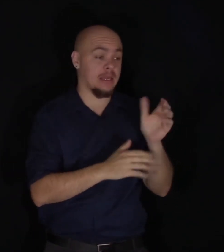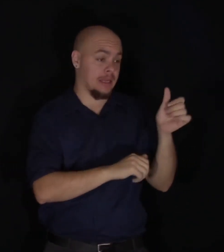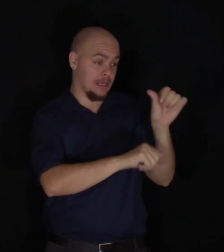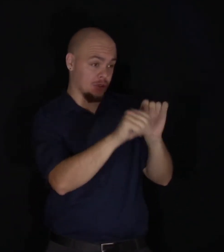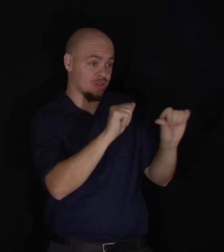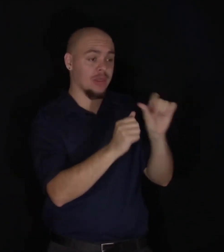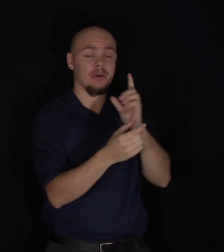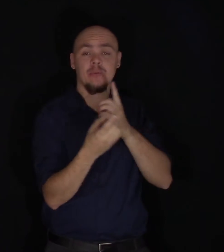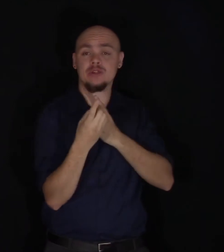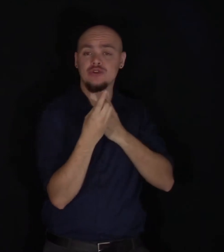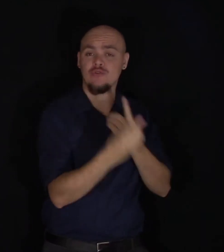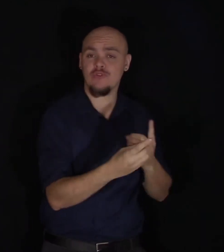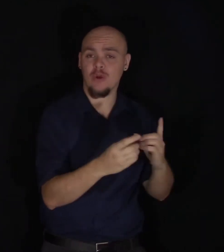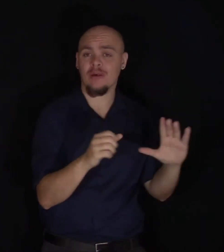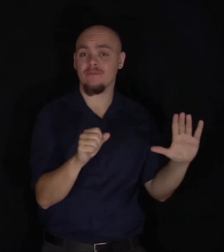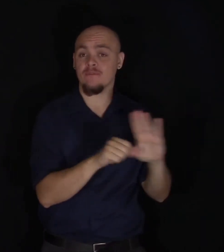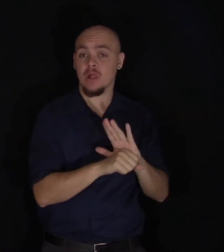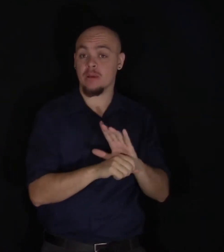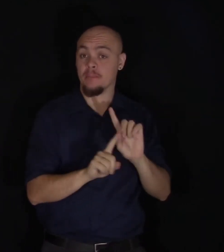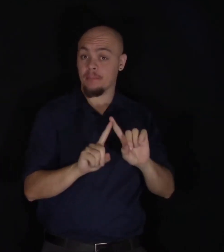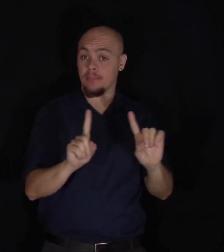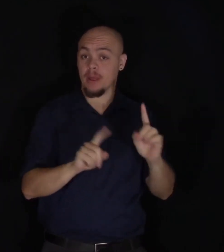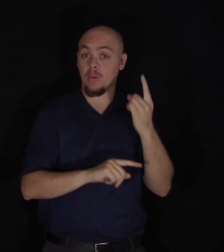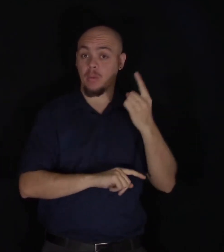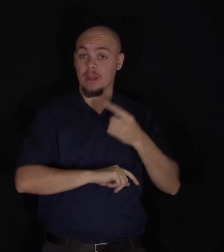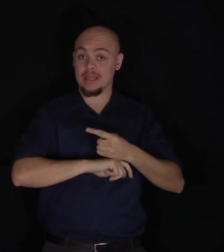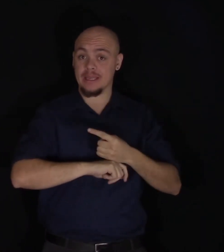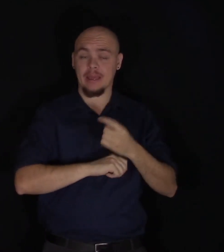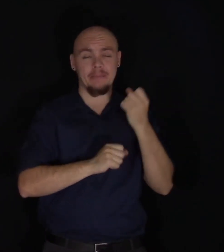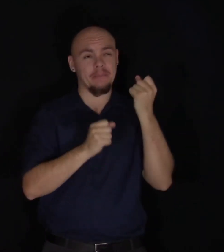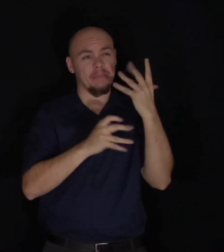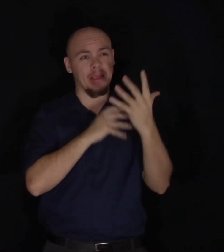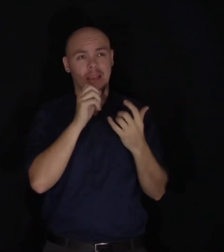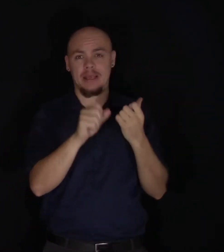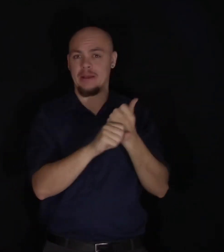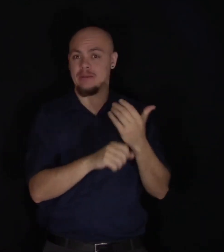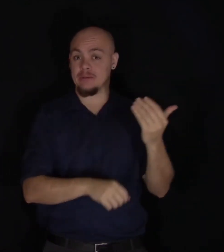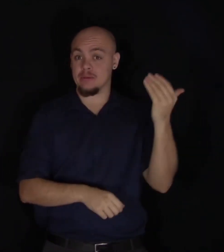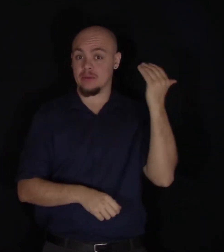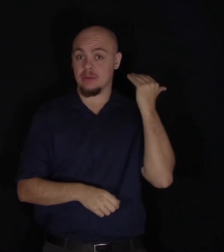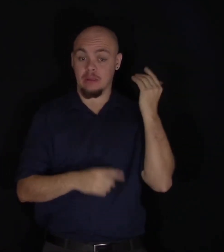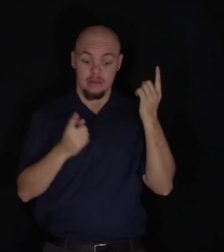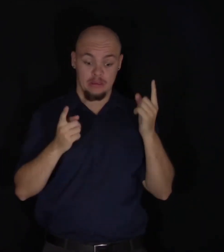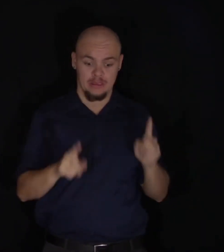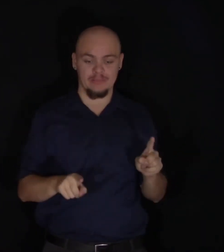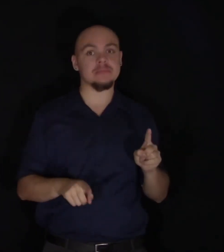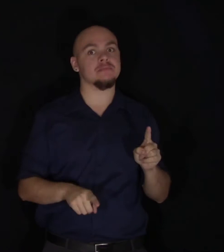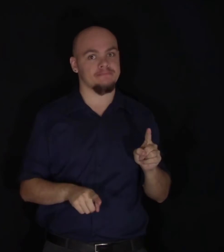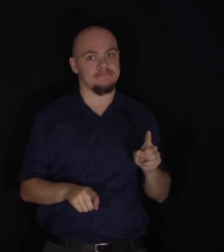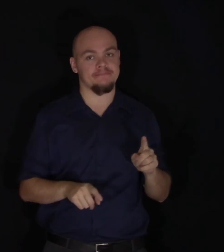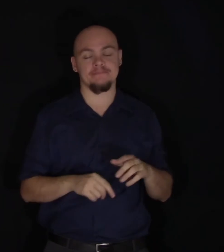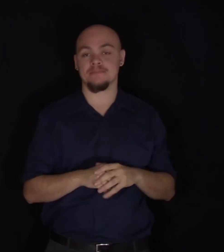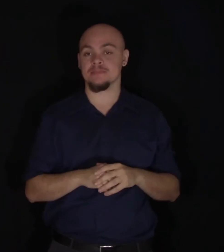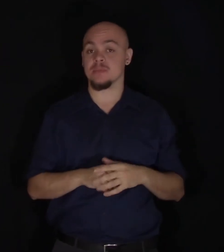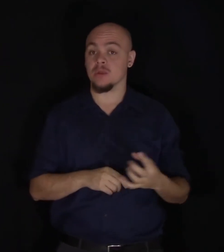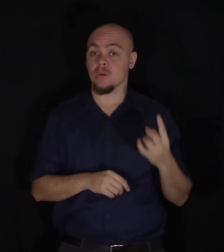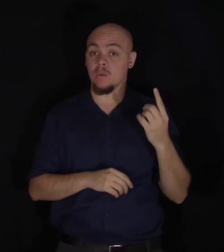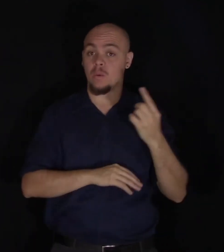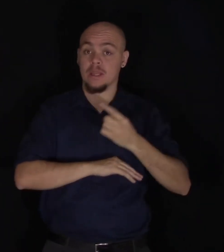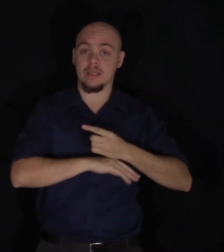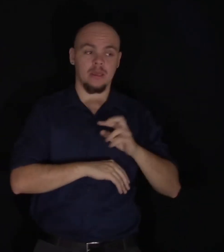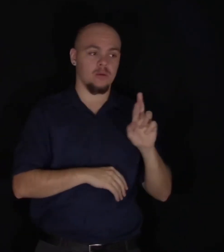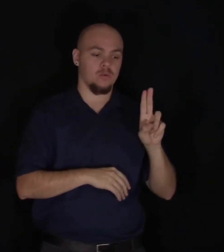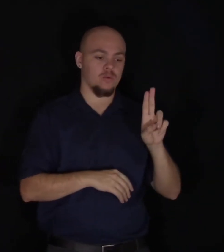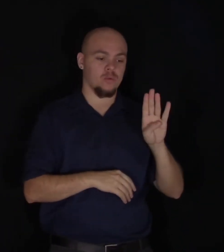other. But one day, many years ago, something happened. One day, Ruby